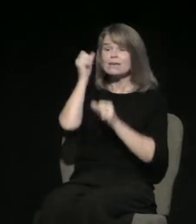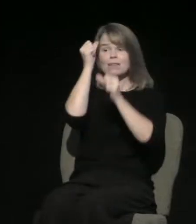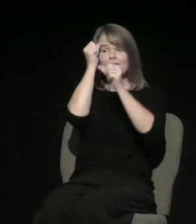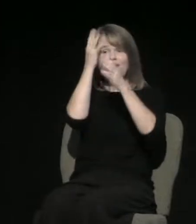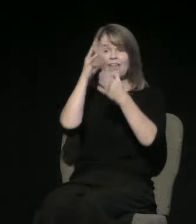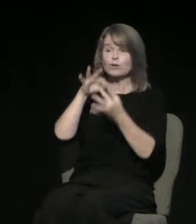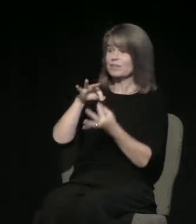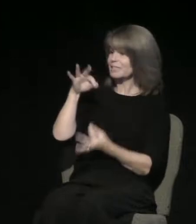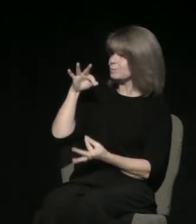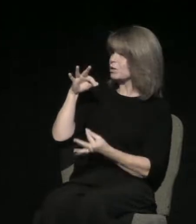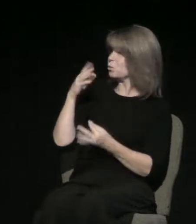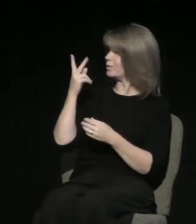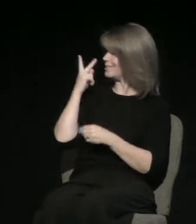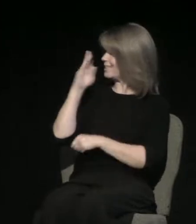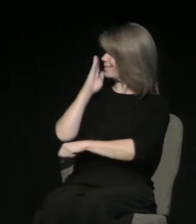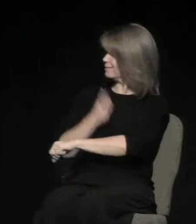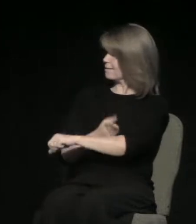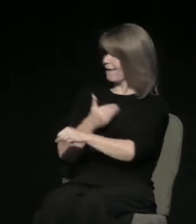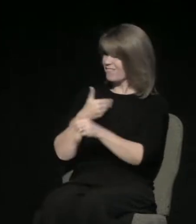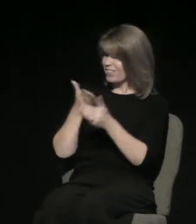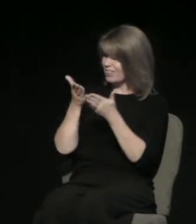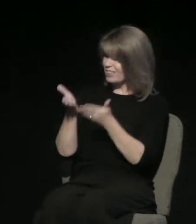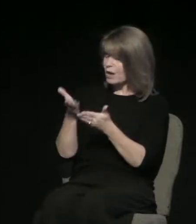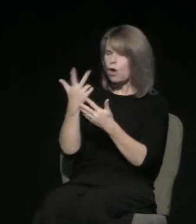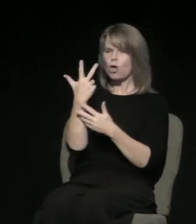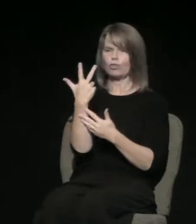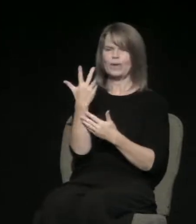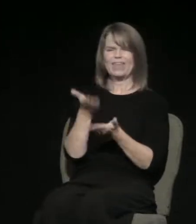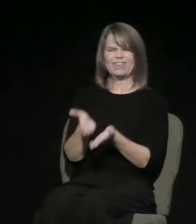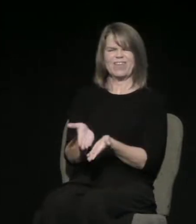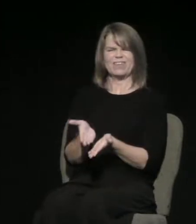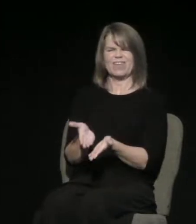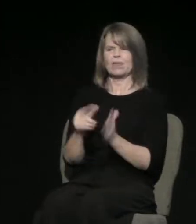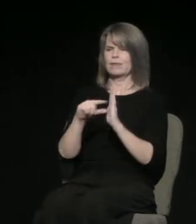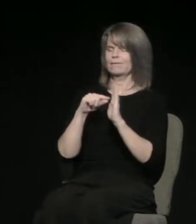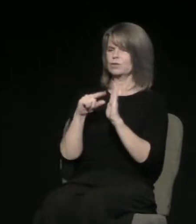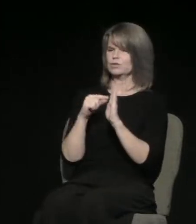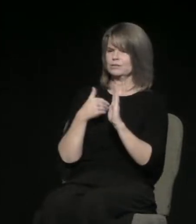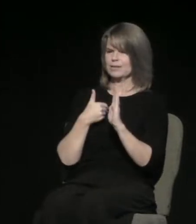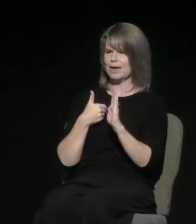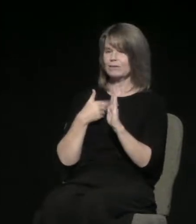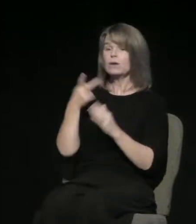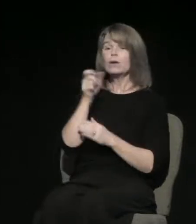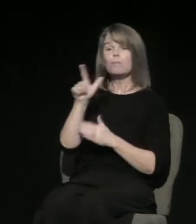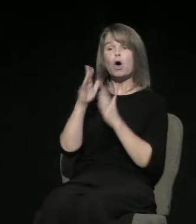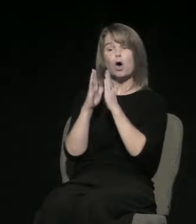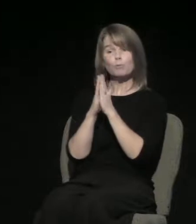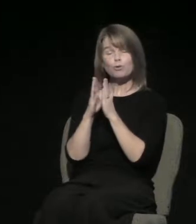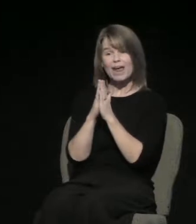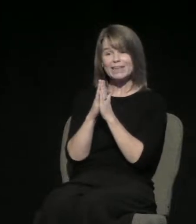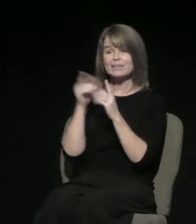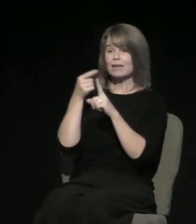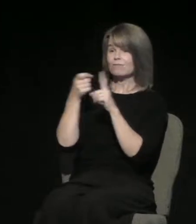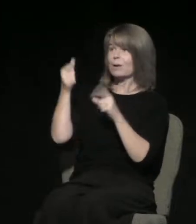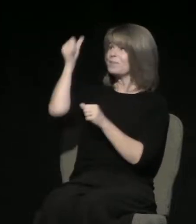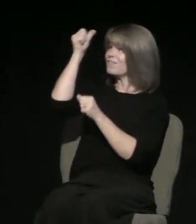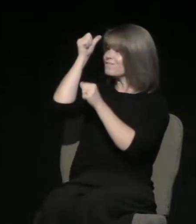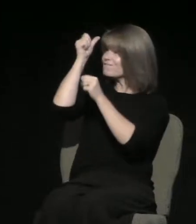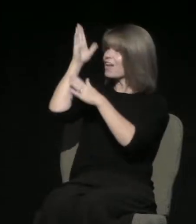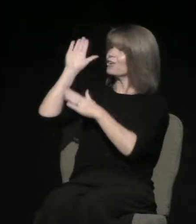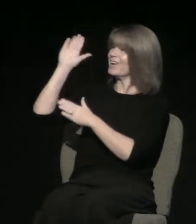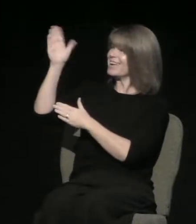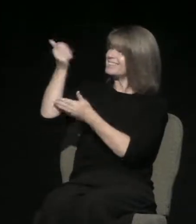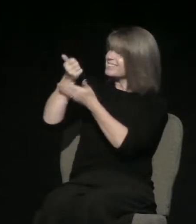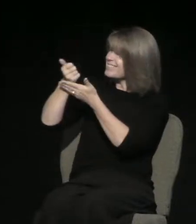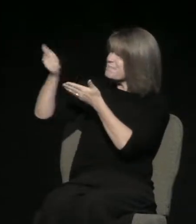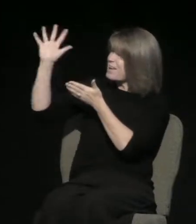Spirit And We See The Son They're All Right Here And Paul Prays That Out Of The Father's Abundance That We